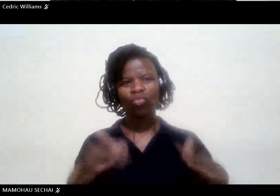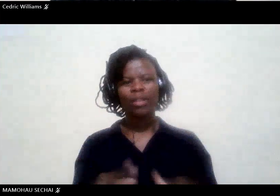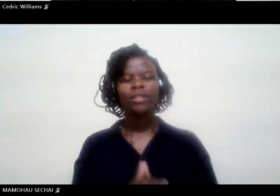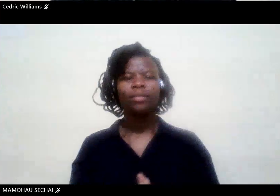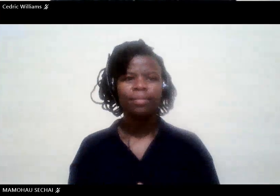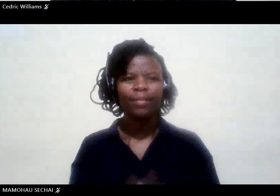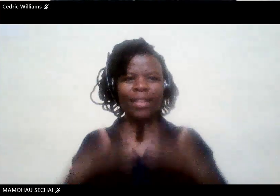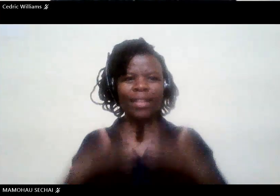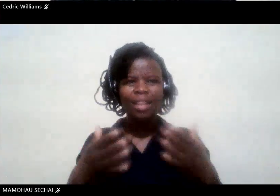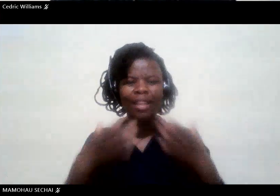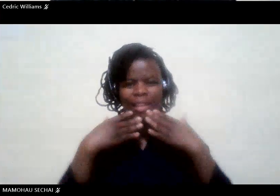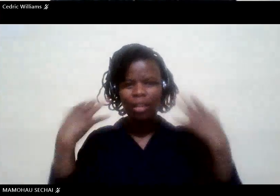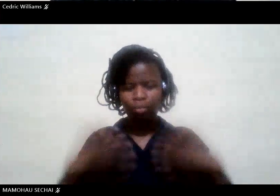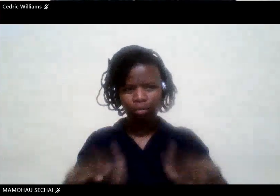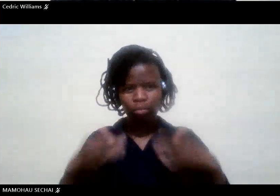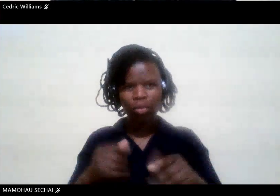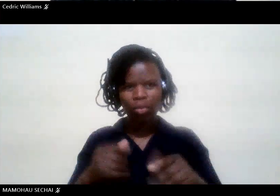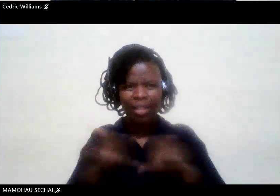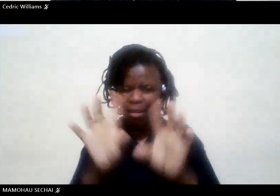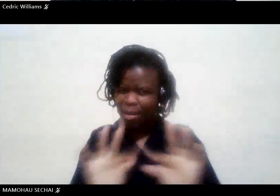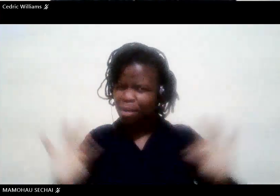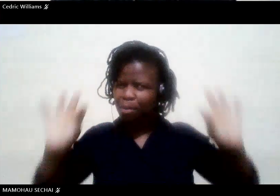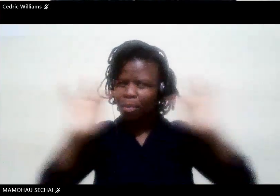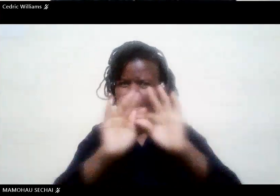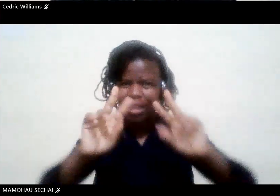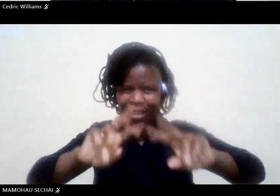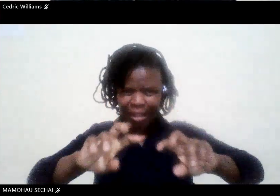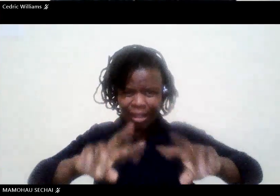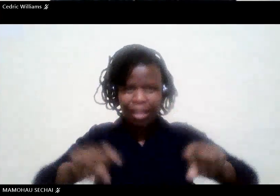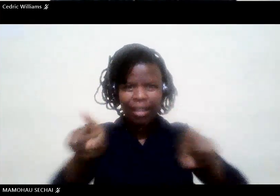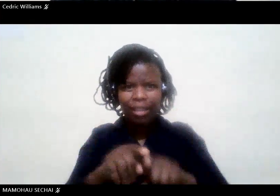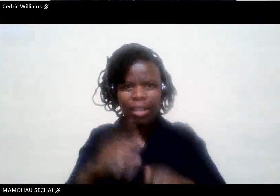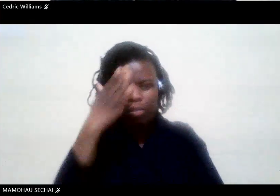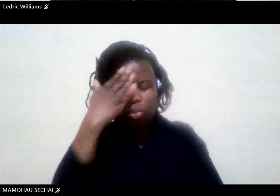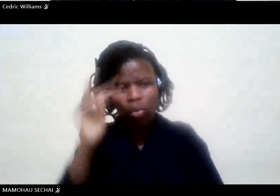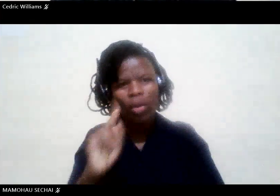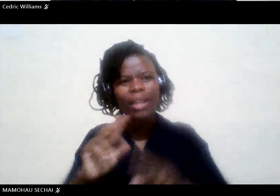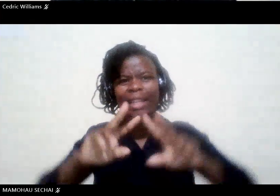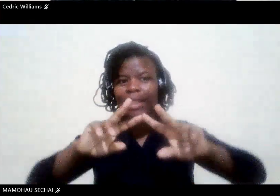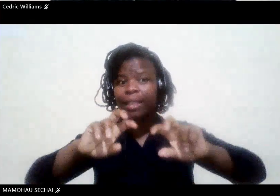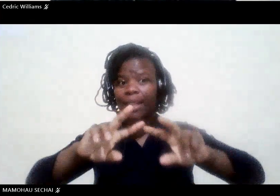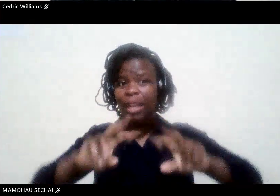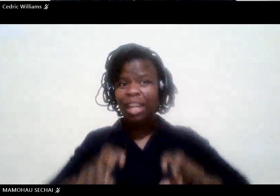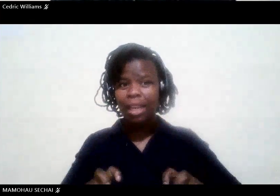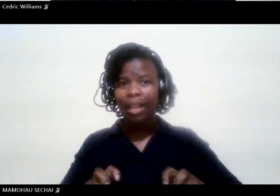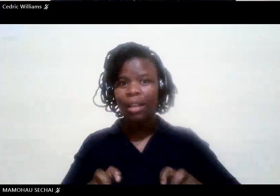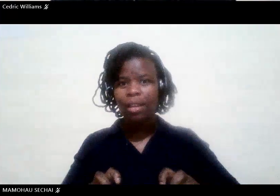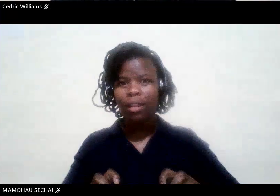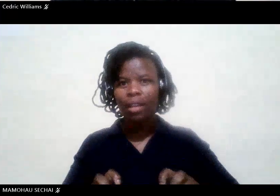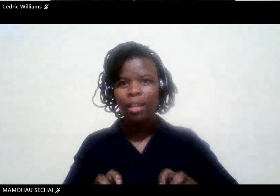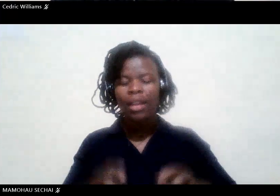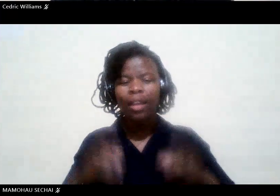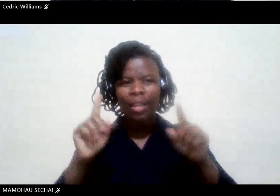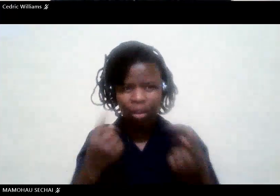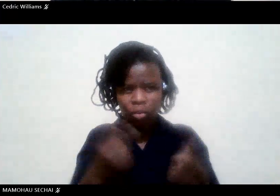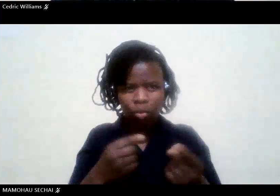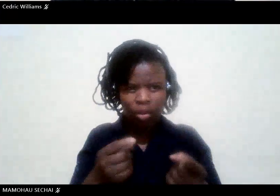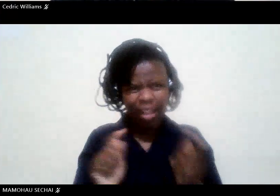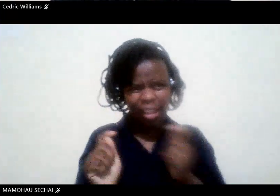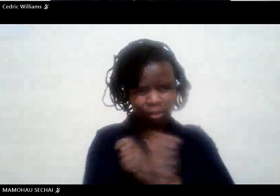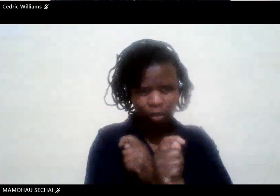Doreen. So the importance of screening, but as we know, for screening not to evolve into just